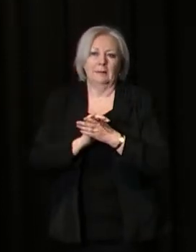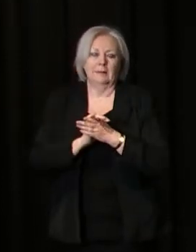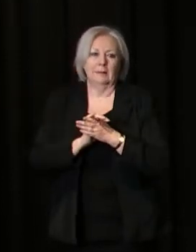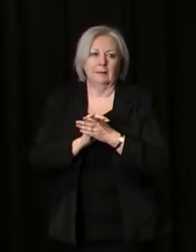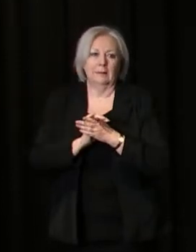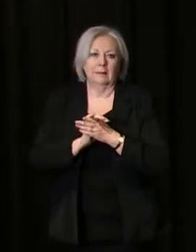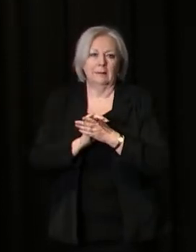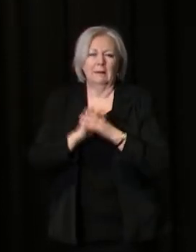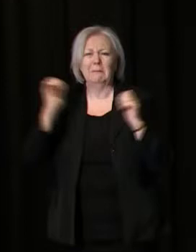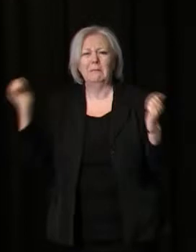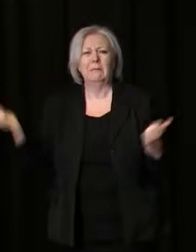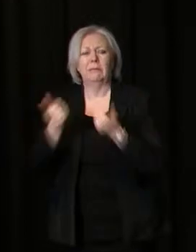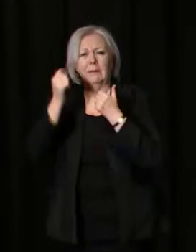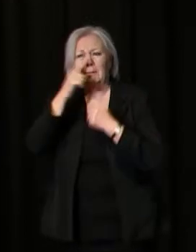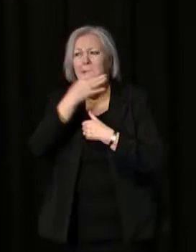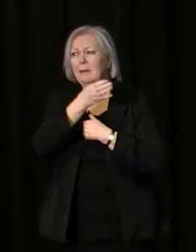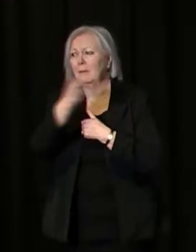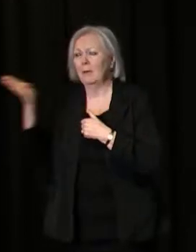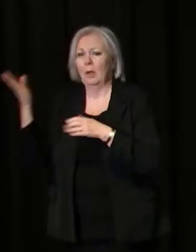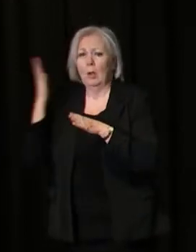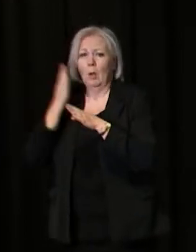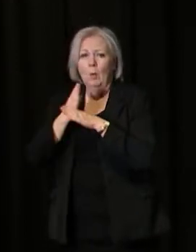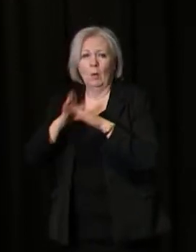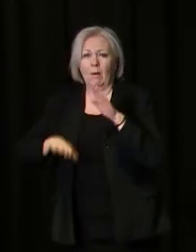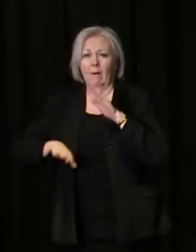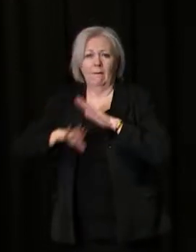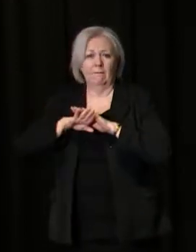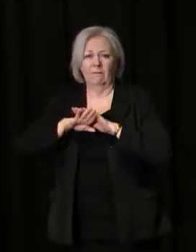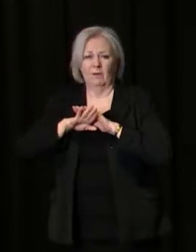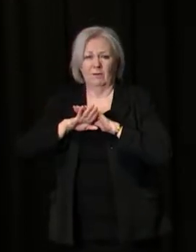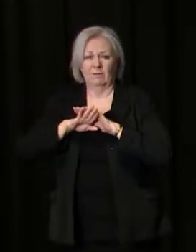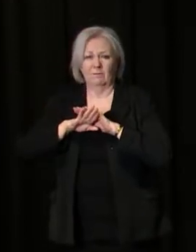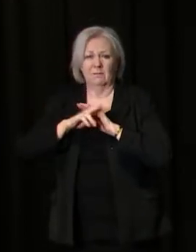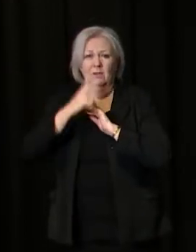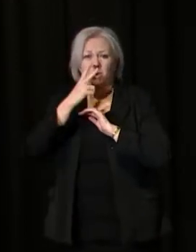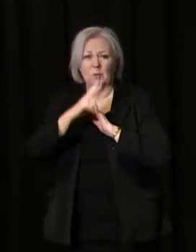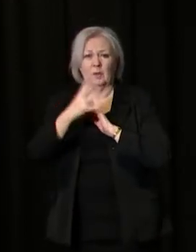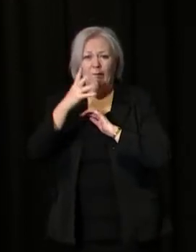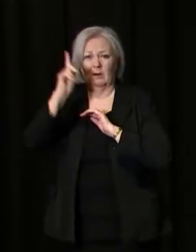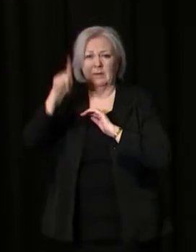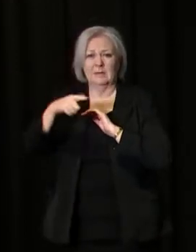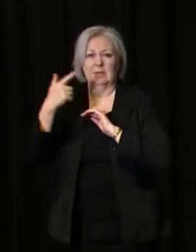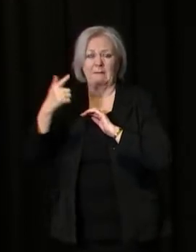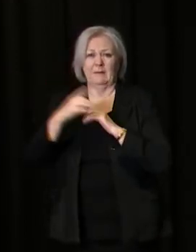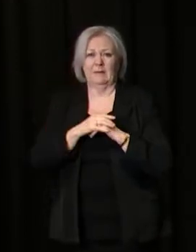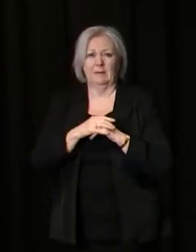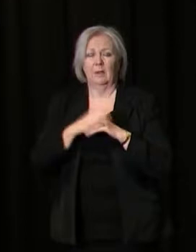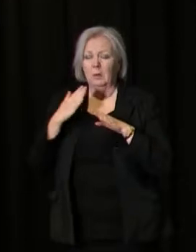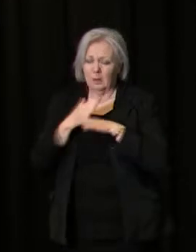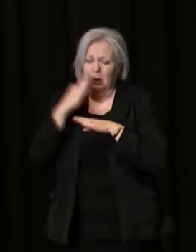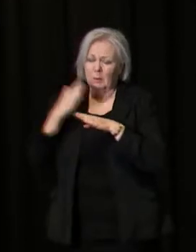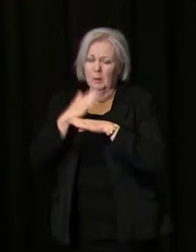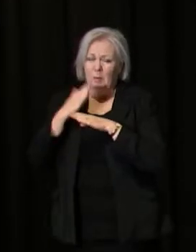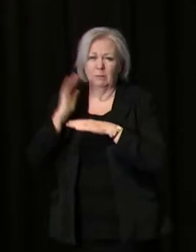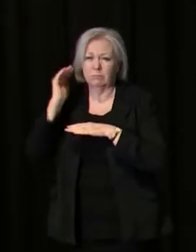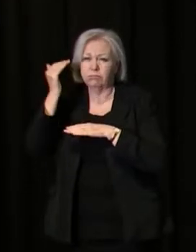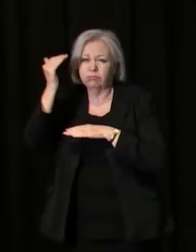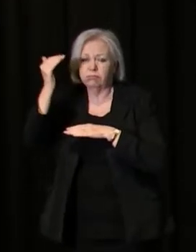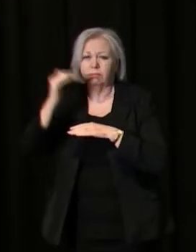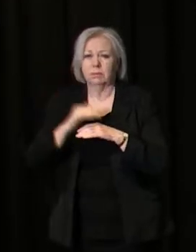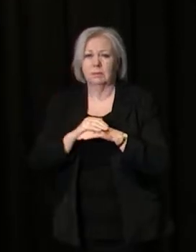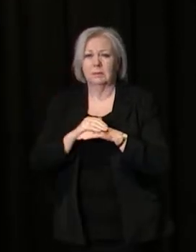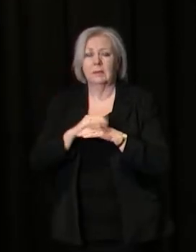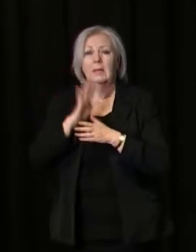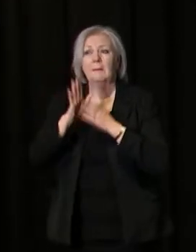worked 24/7 to get us to this point where we are on the verge of amongst the world's